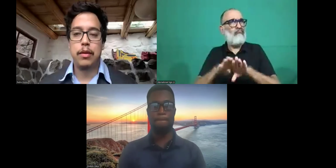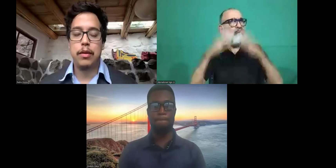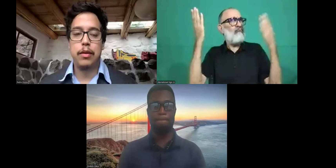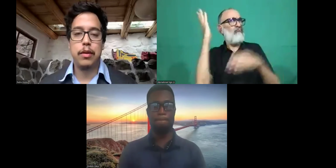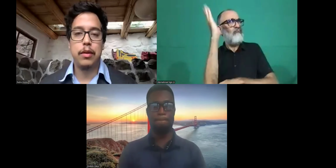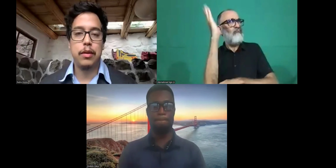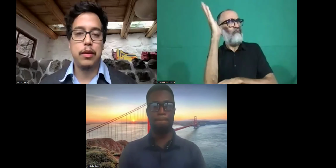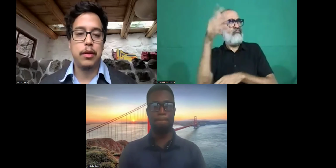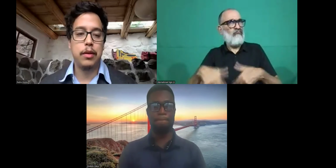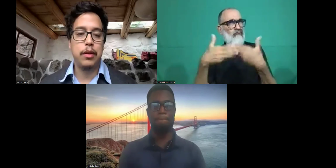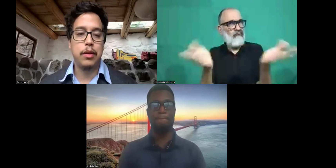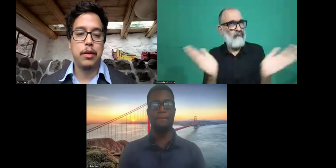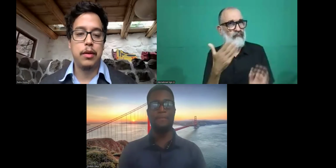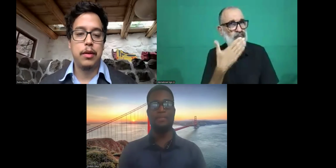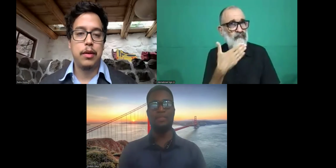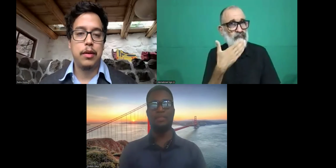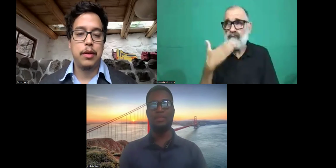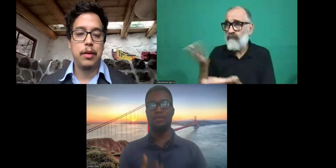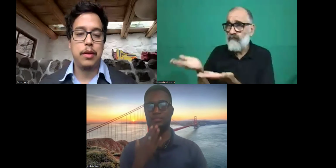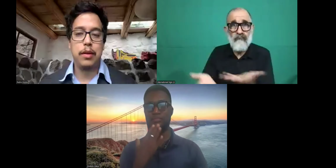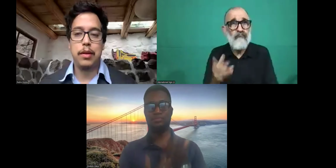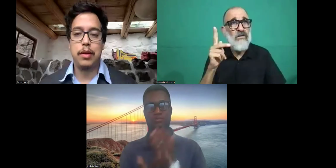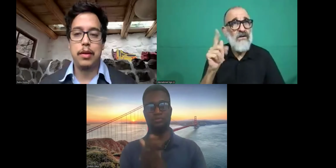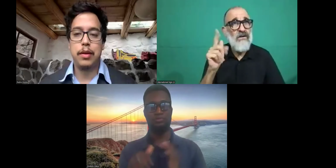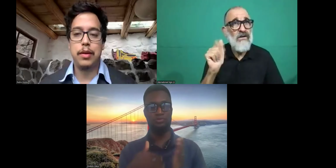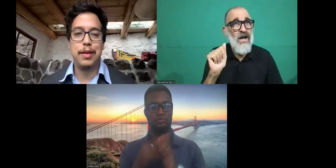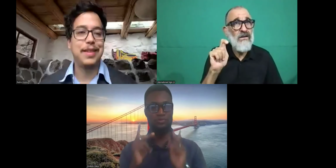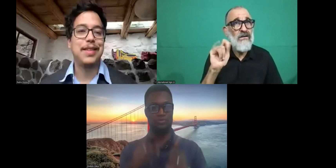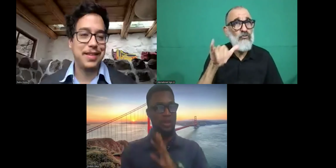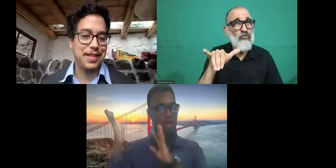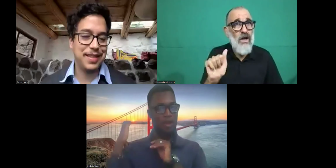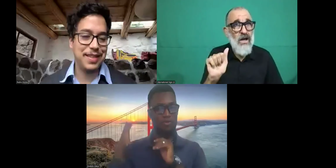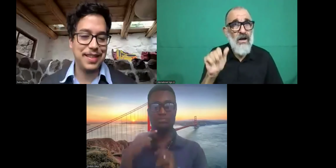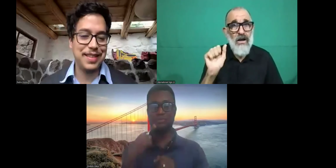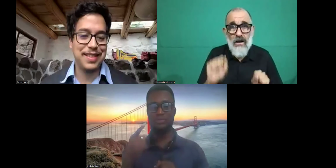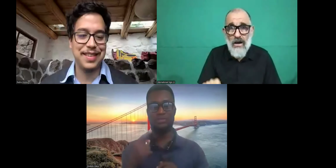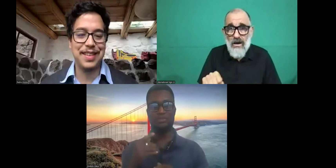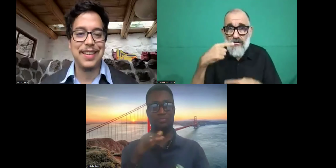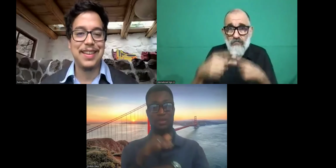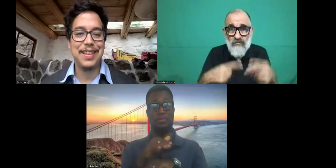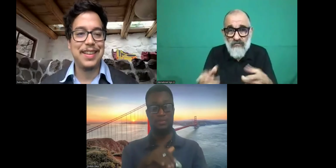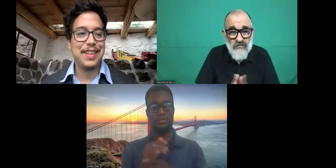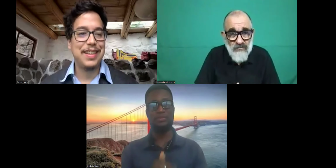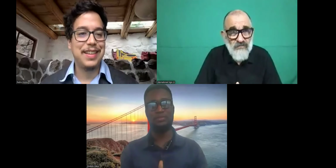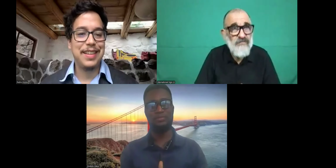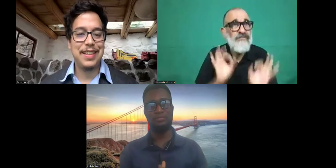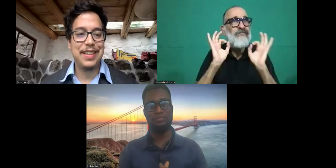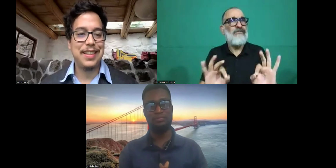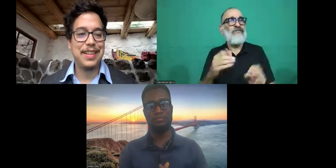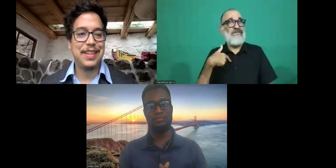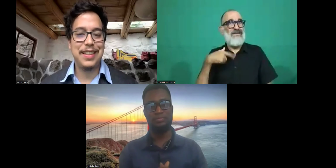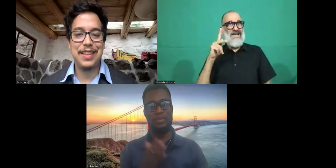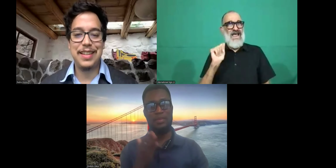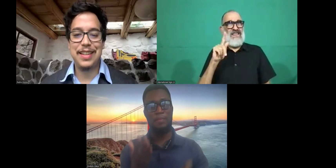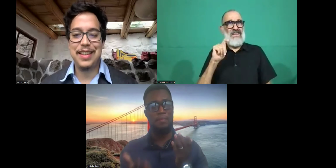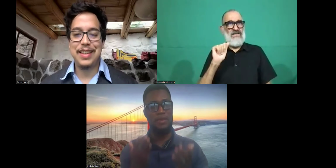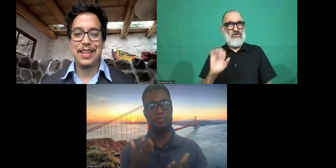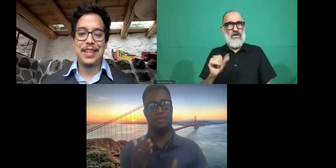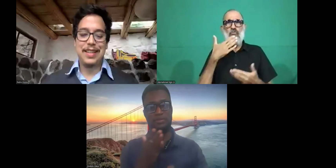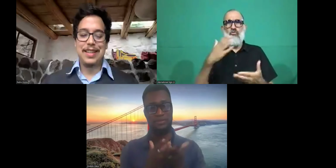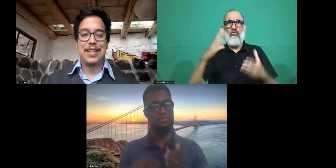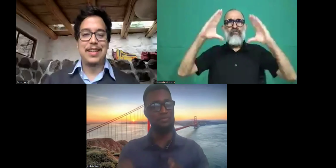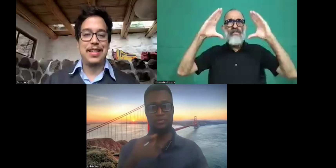Good afternoon, everyone. I hope it's afternoon for most of you, and maybe evening for some of you, and good